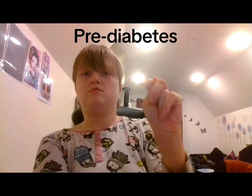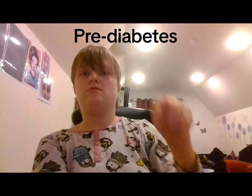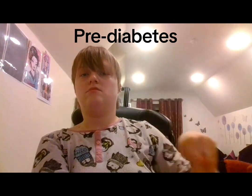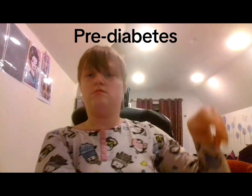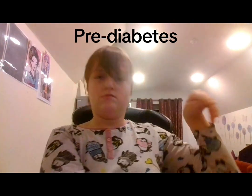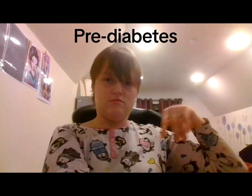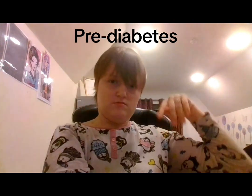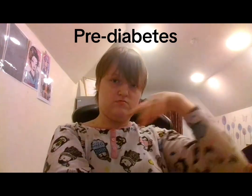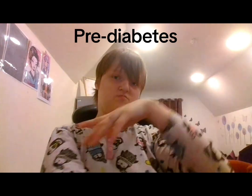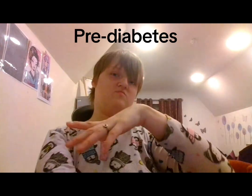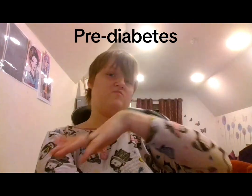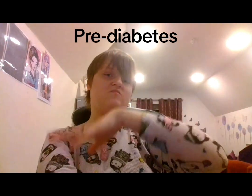Preventing type 2